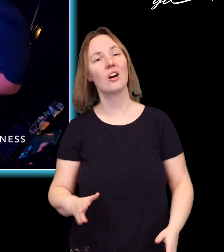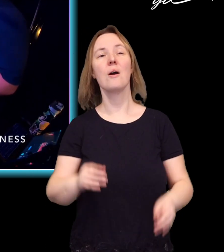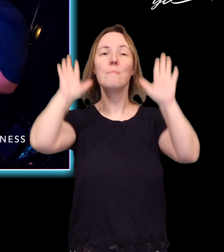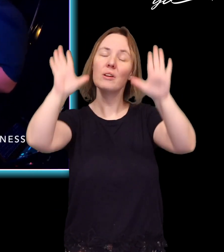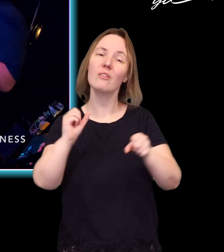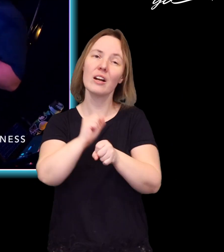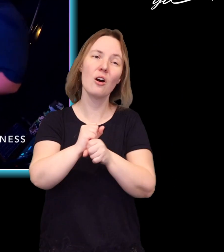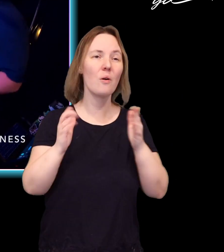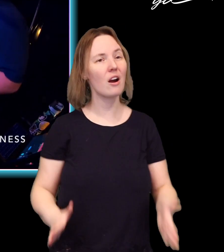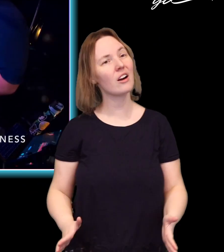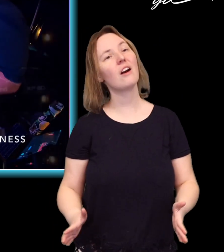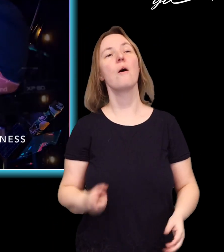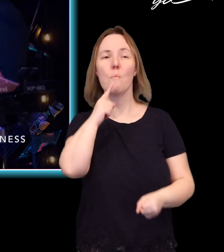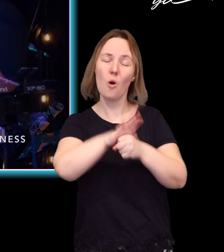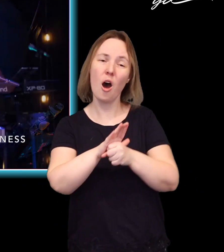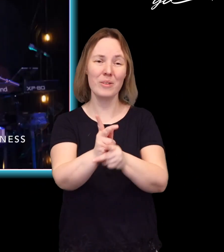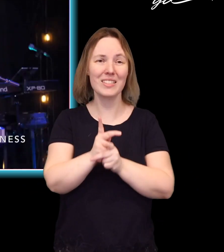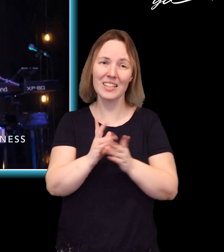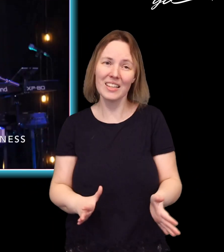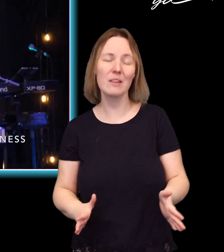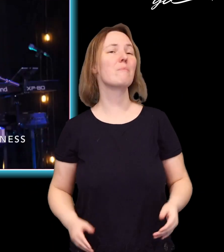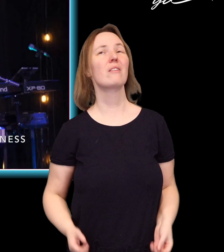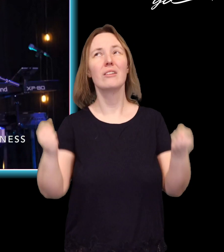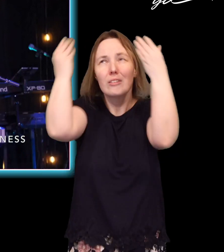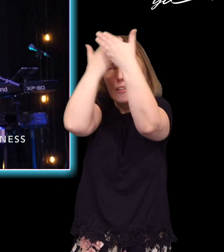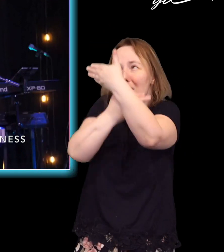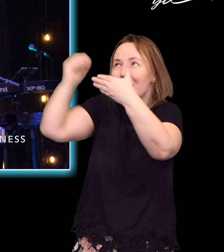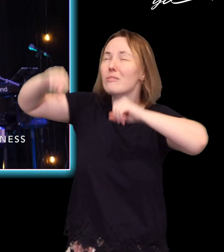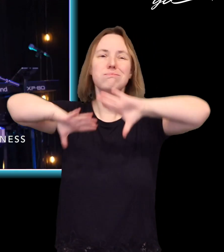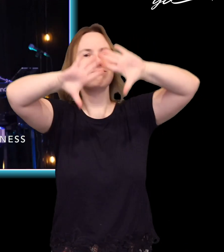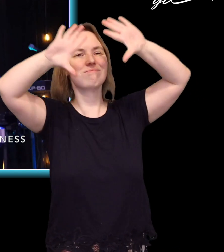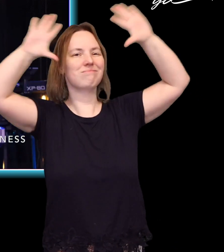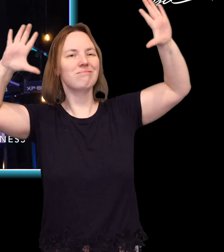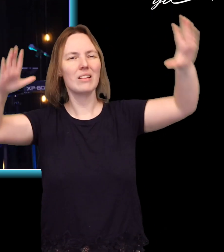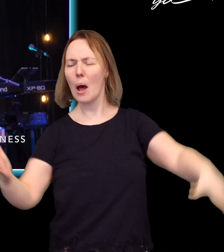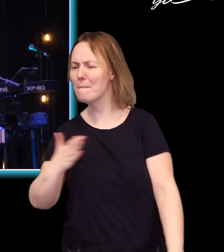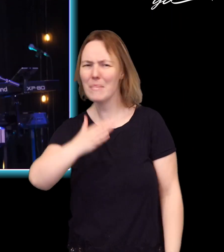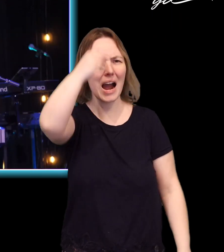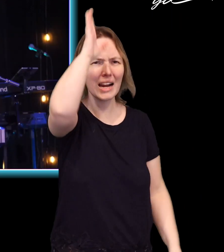Keep lying in the dark.